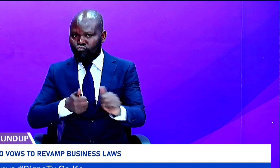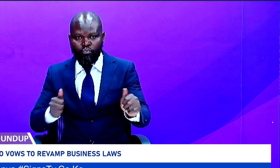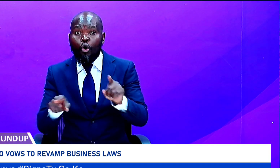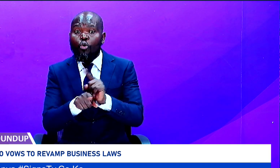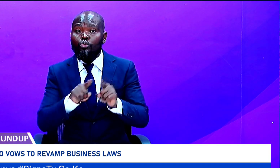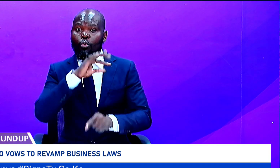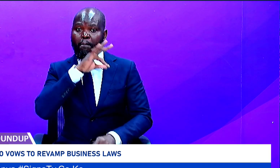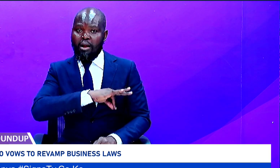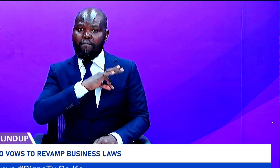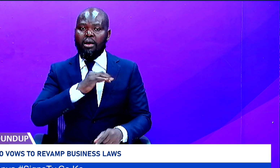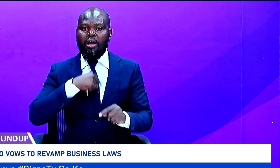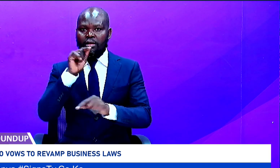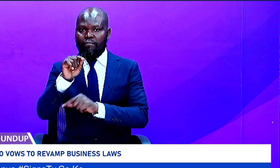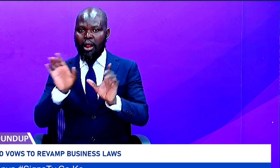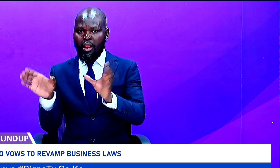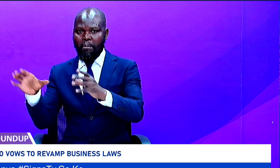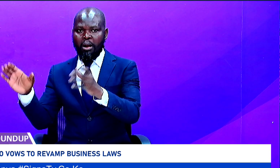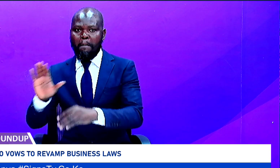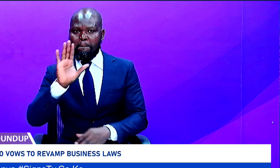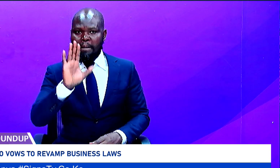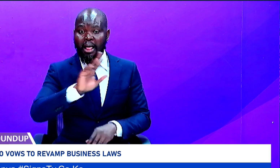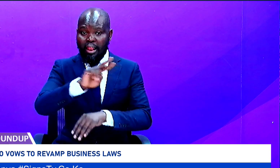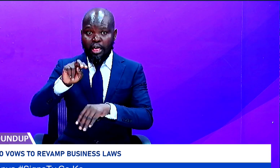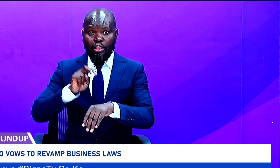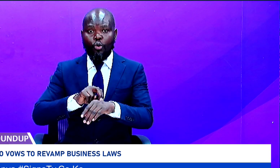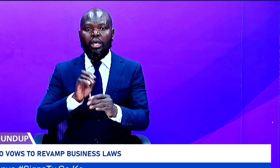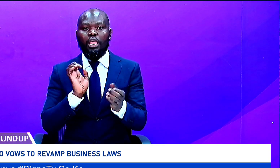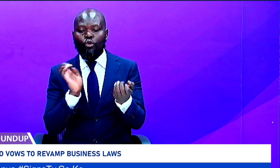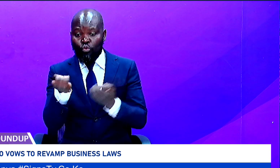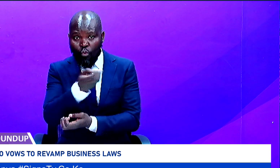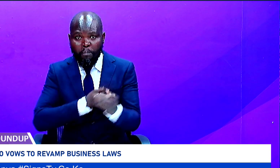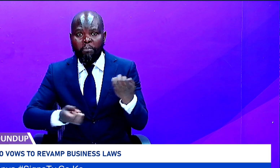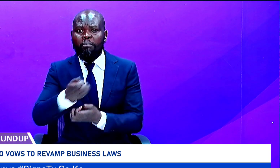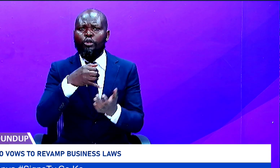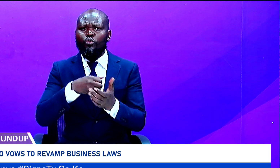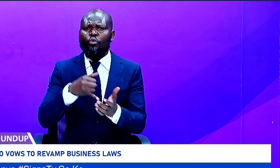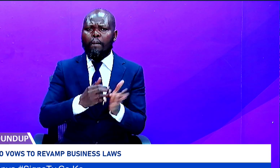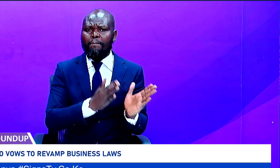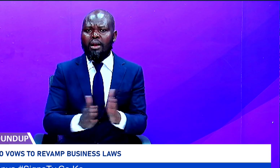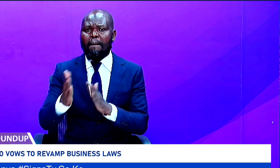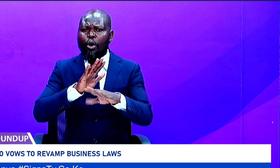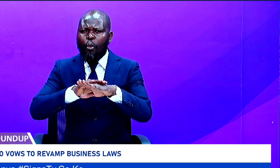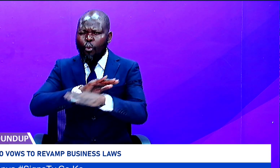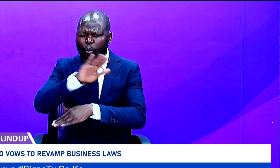priorities, calling for collective proposals that drive inclusive development.